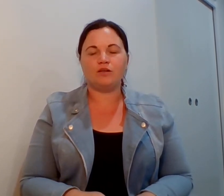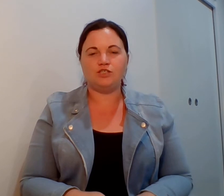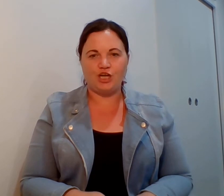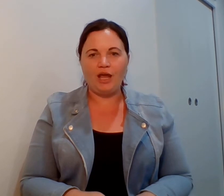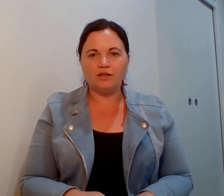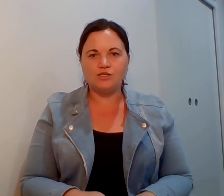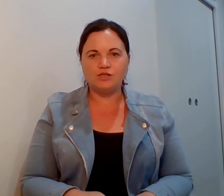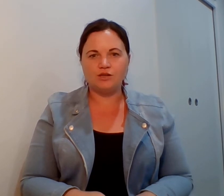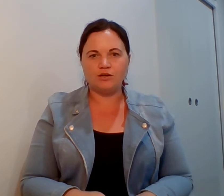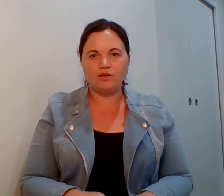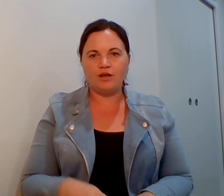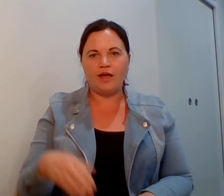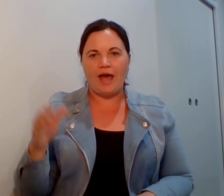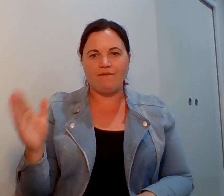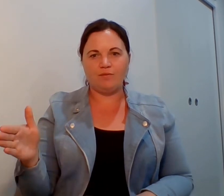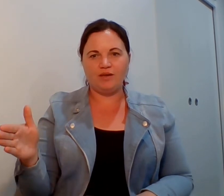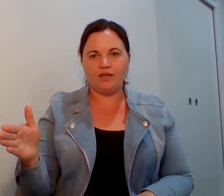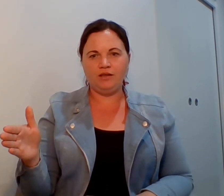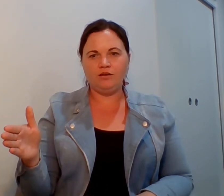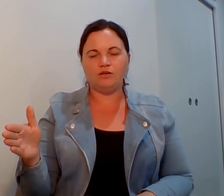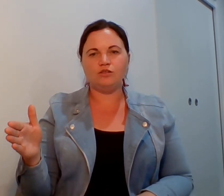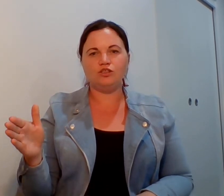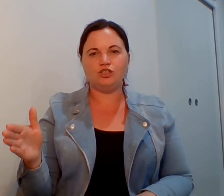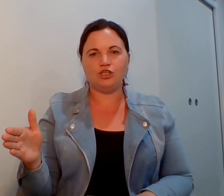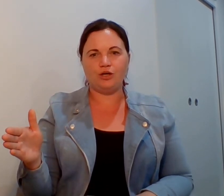Checked at the beginning. Chh.